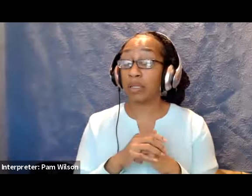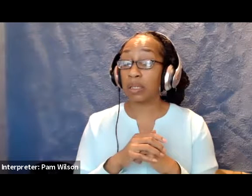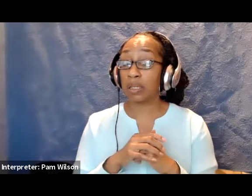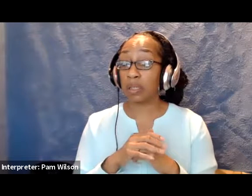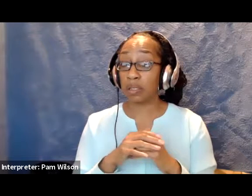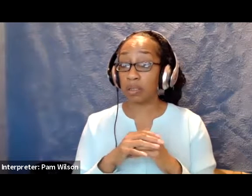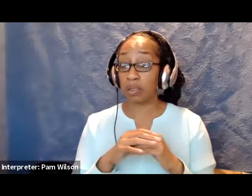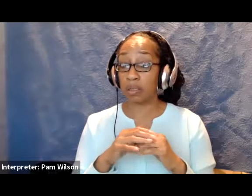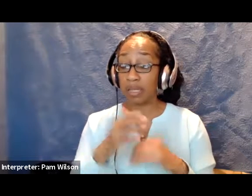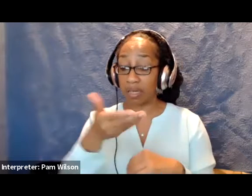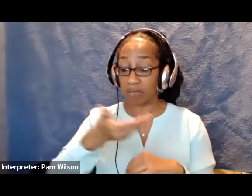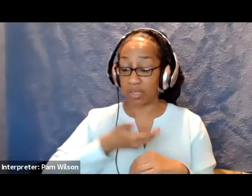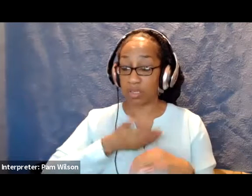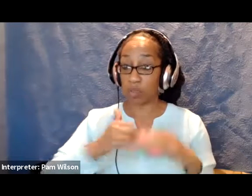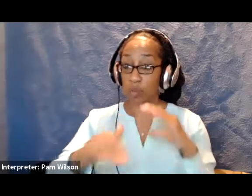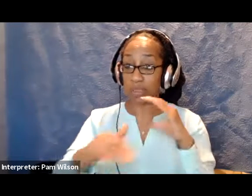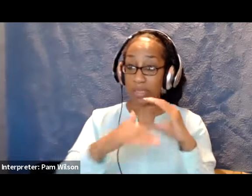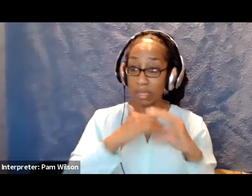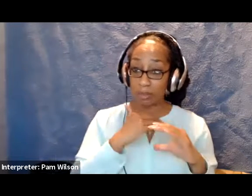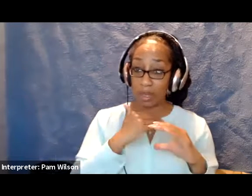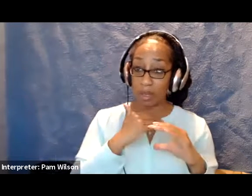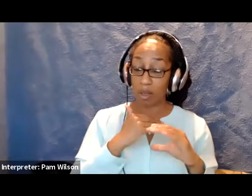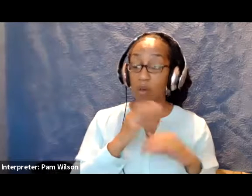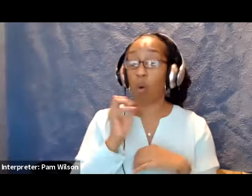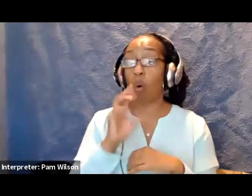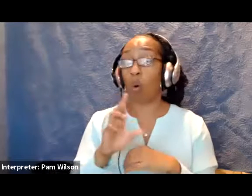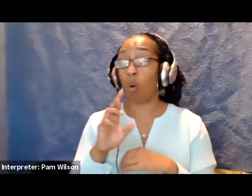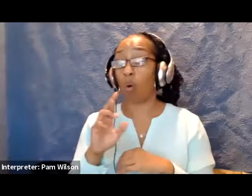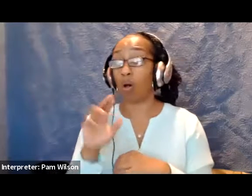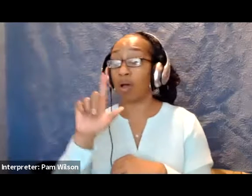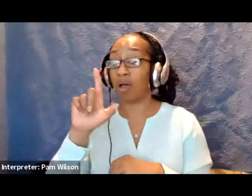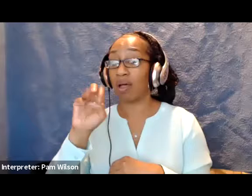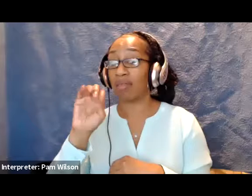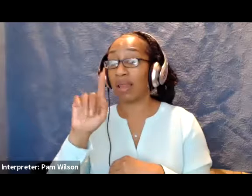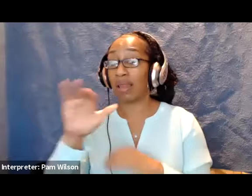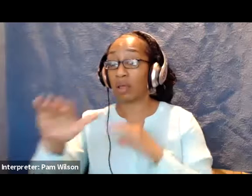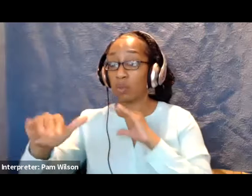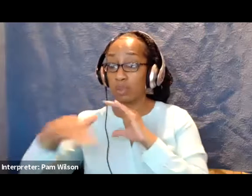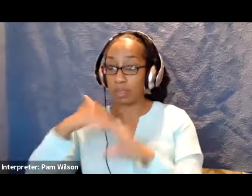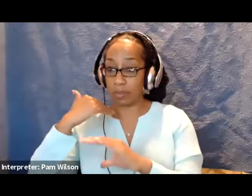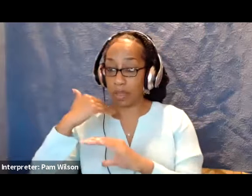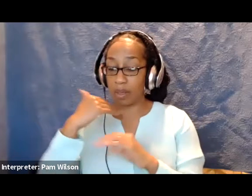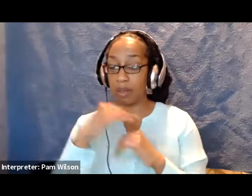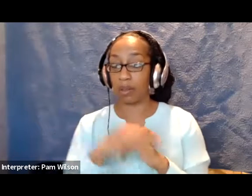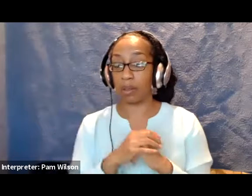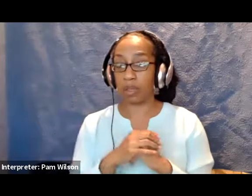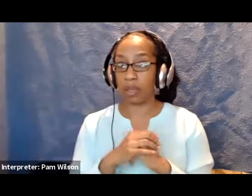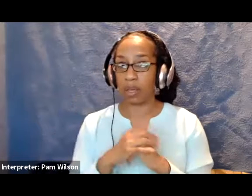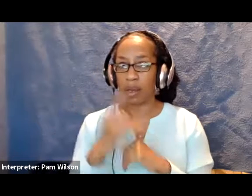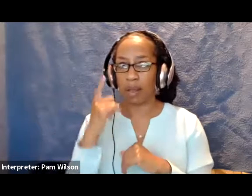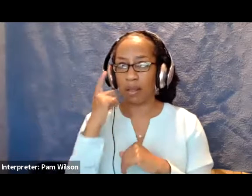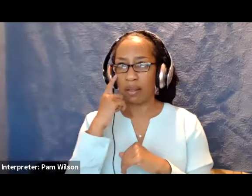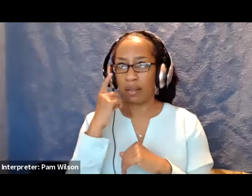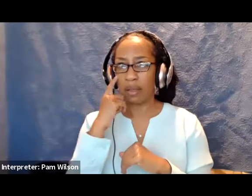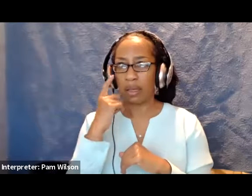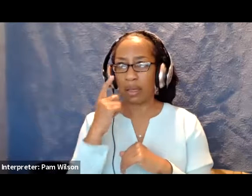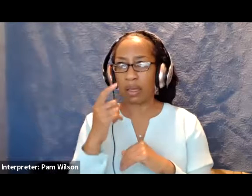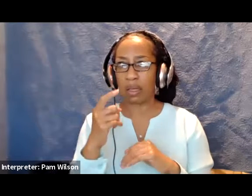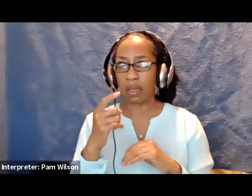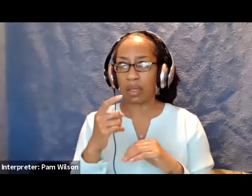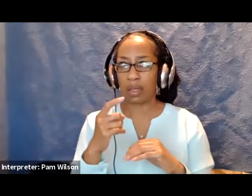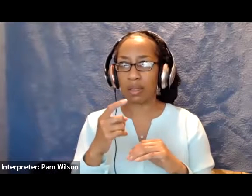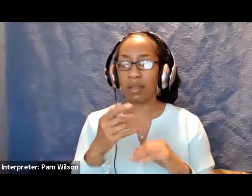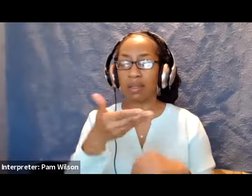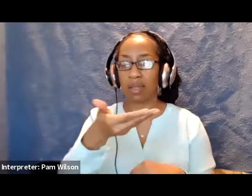invitation or you were emailed the link. And in this case, I believe the invitation was copied and